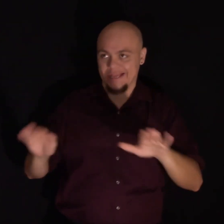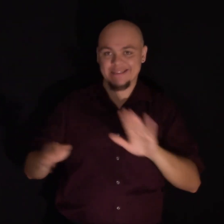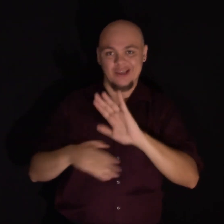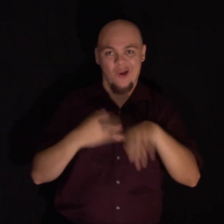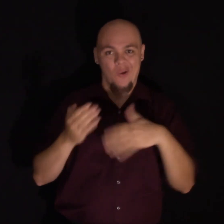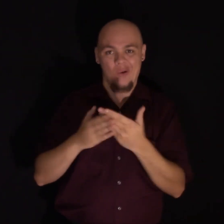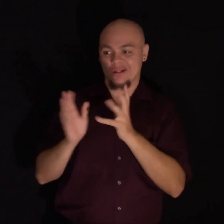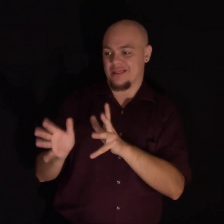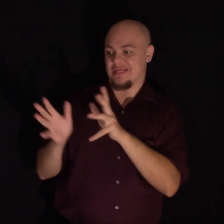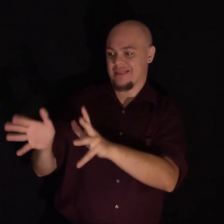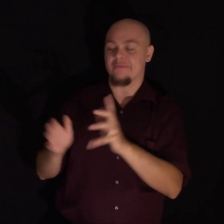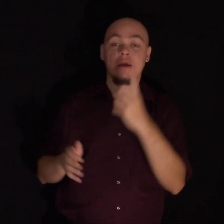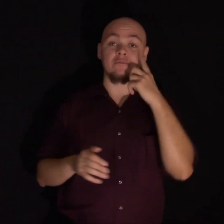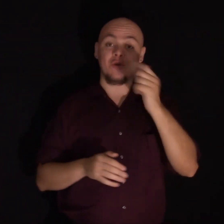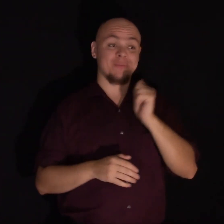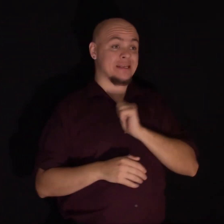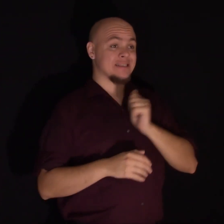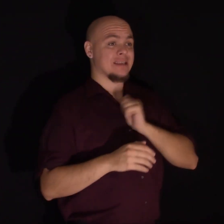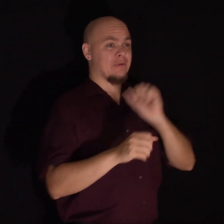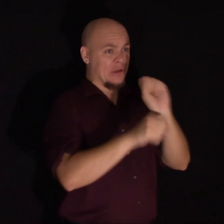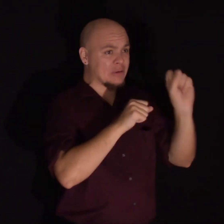just for me.